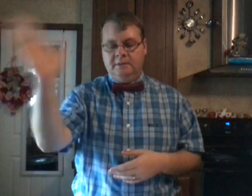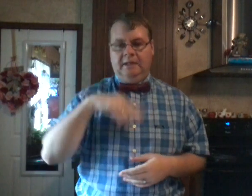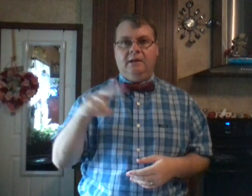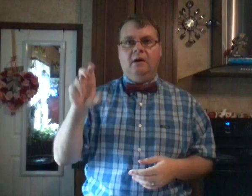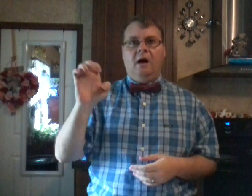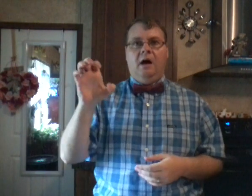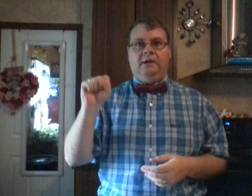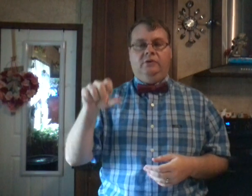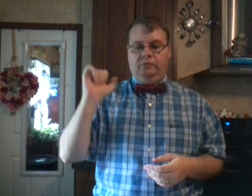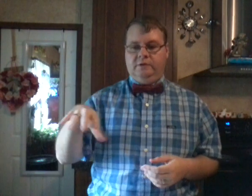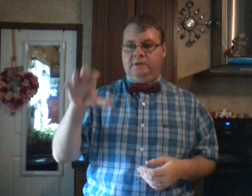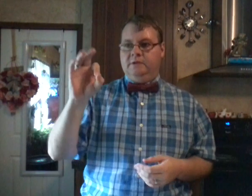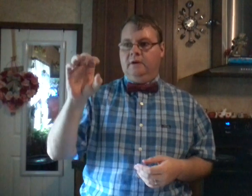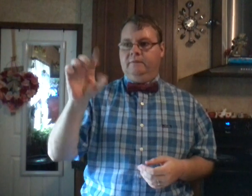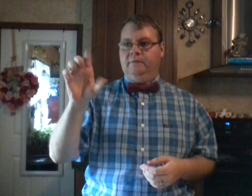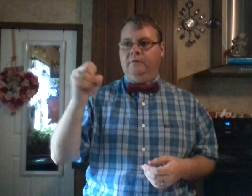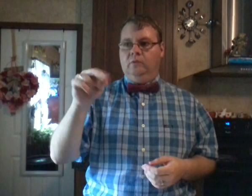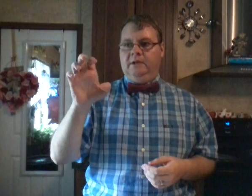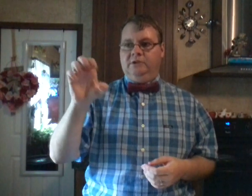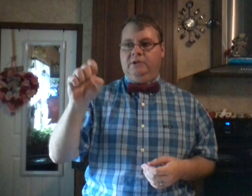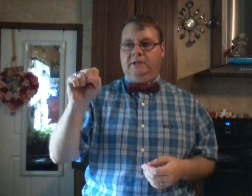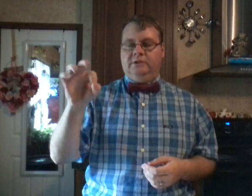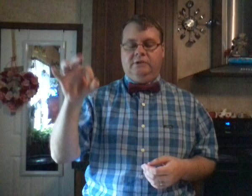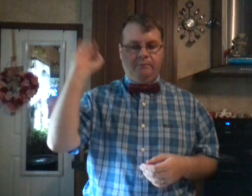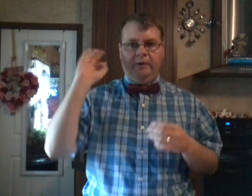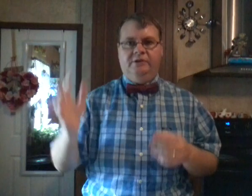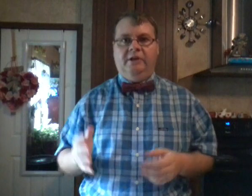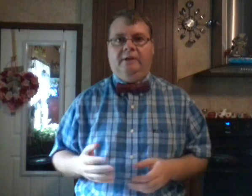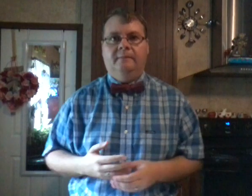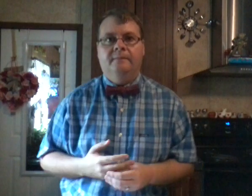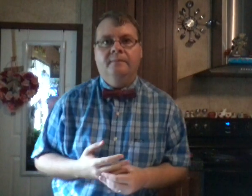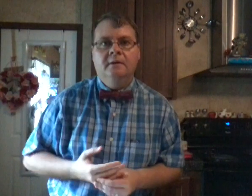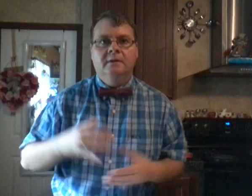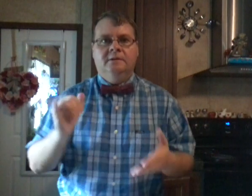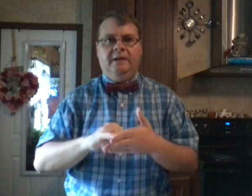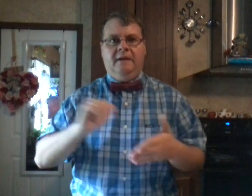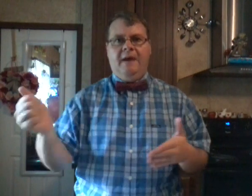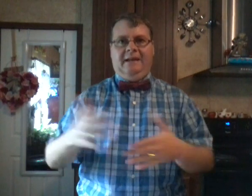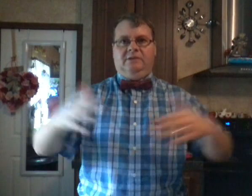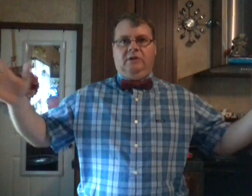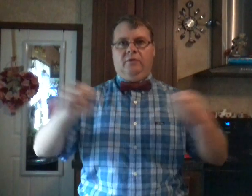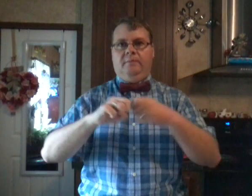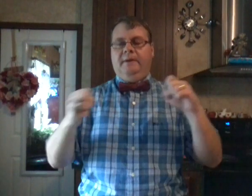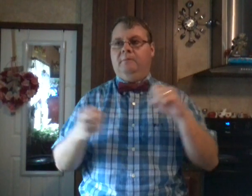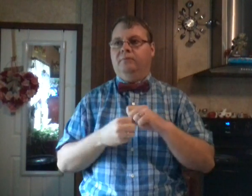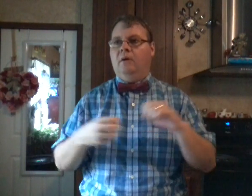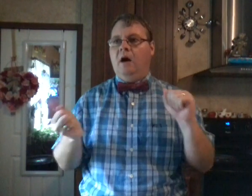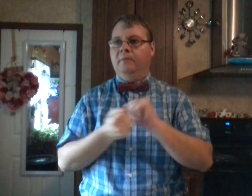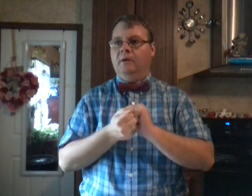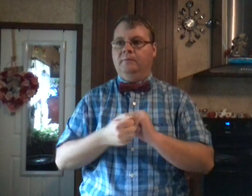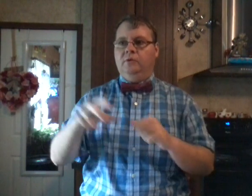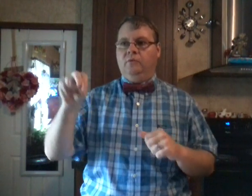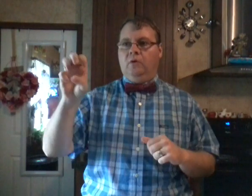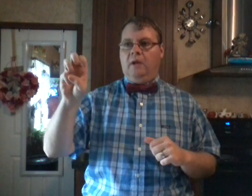See, God uses the foolishness of preaching. See, and that's another big problem, you know,